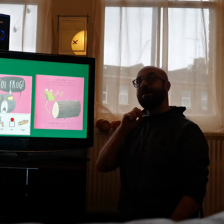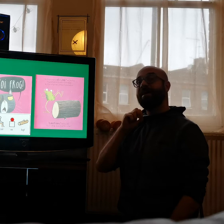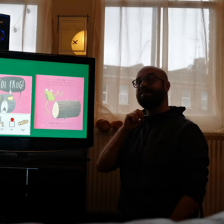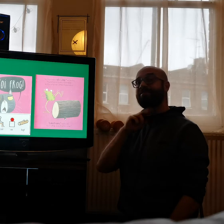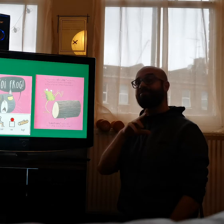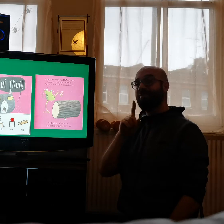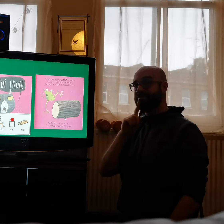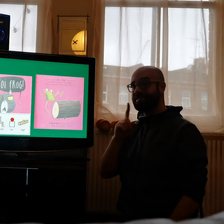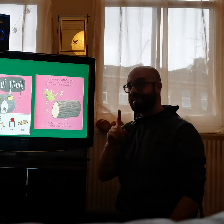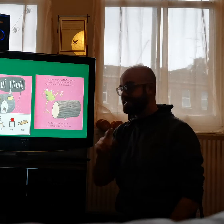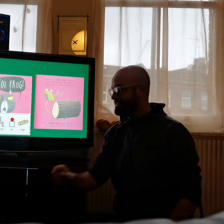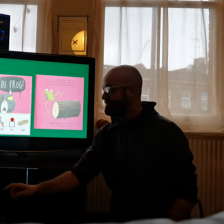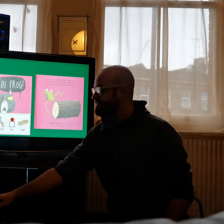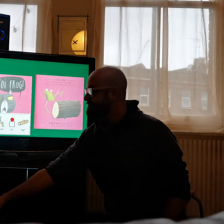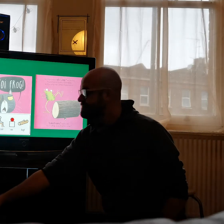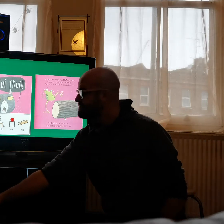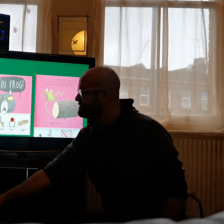And the frog said,